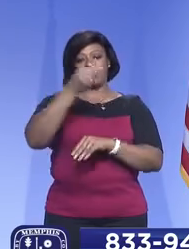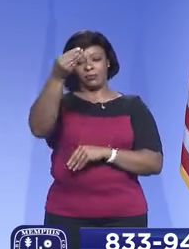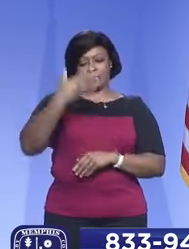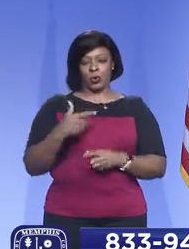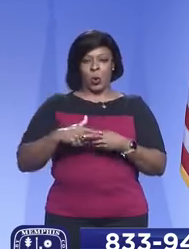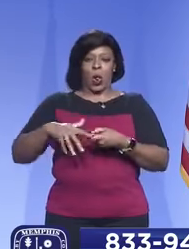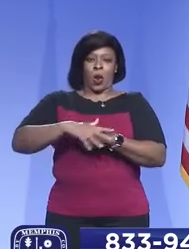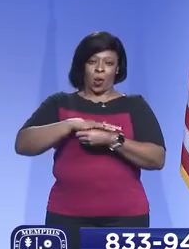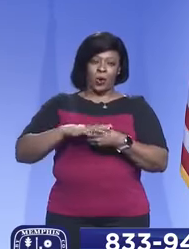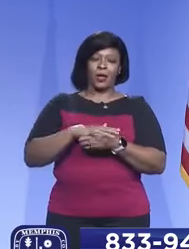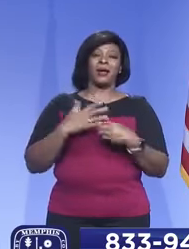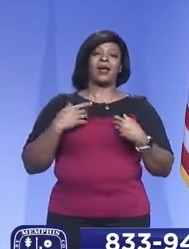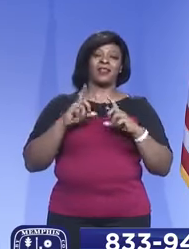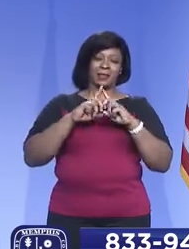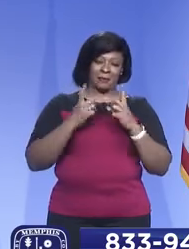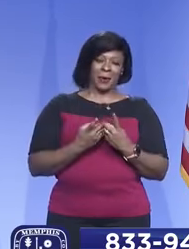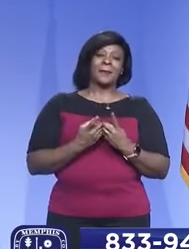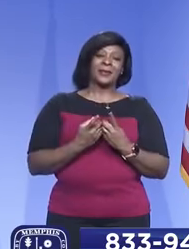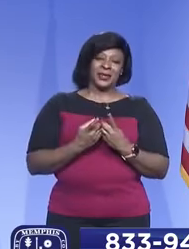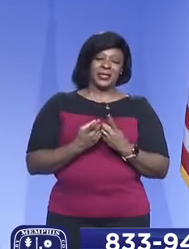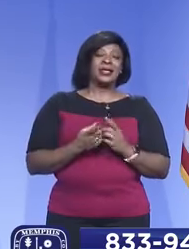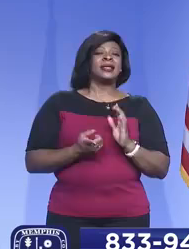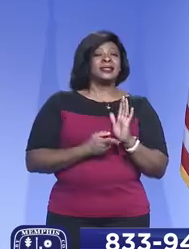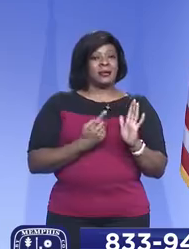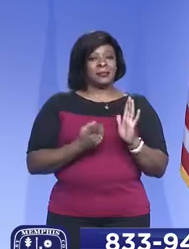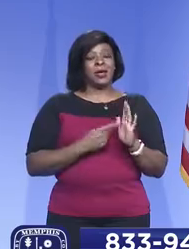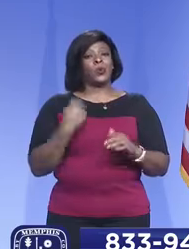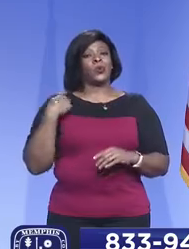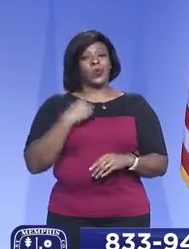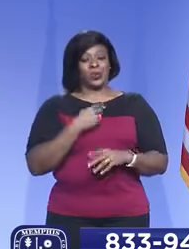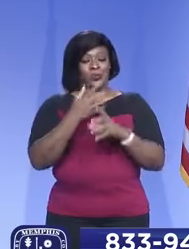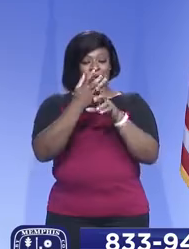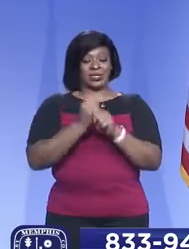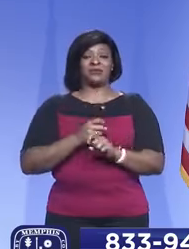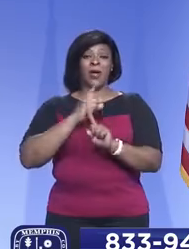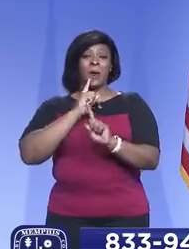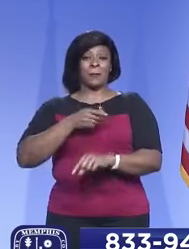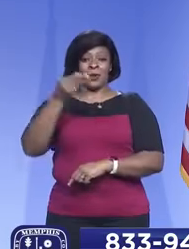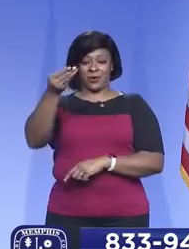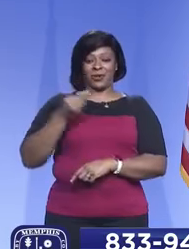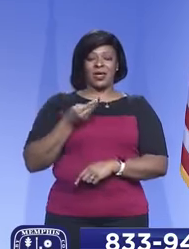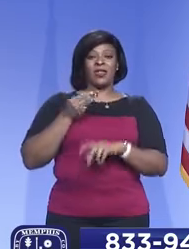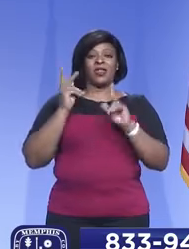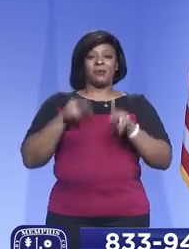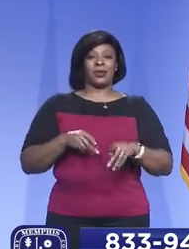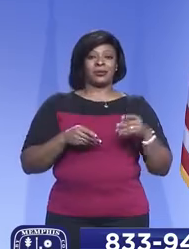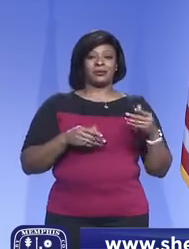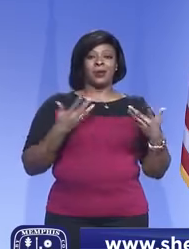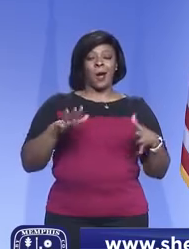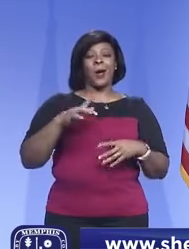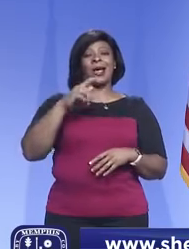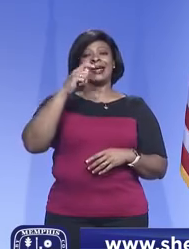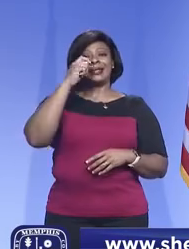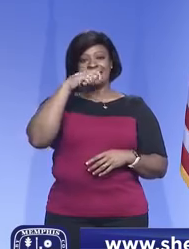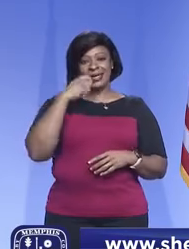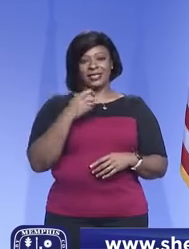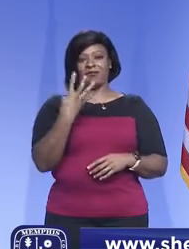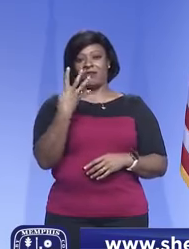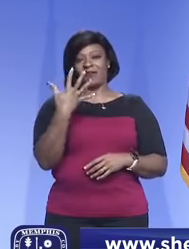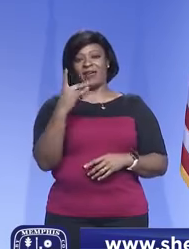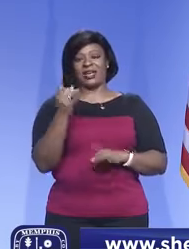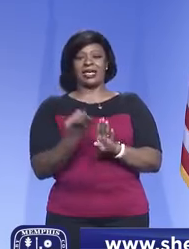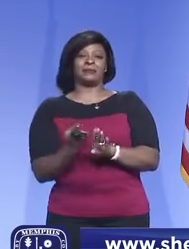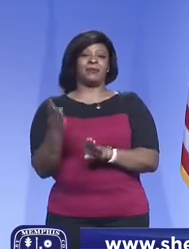the local health department. So there are times when we receive the report, the person was already tested 4 or 5